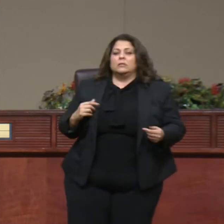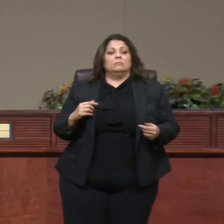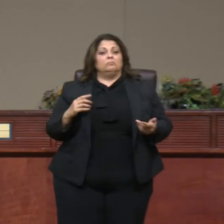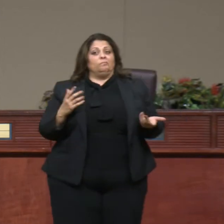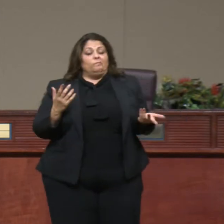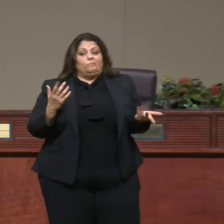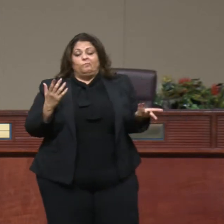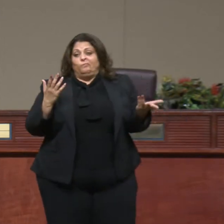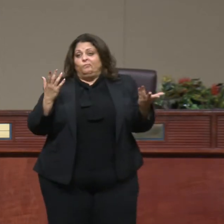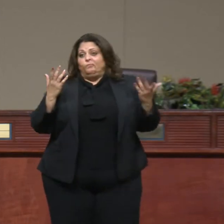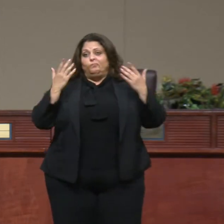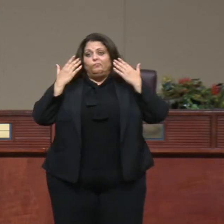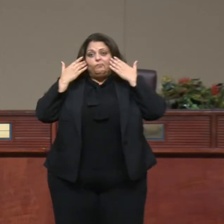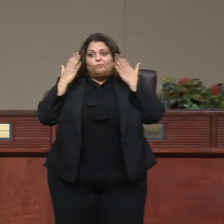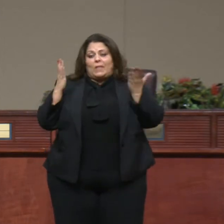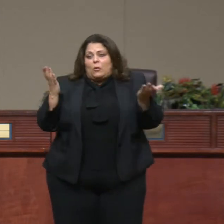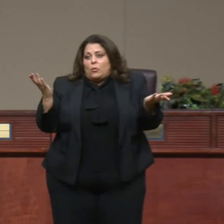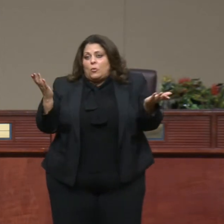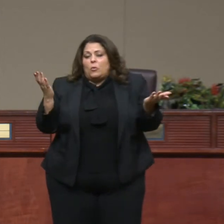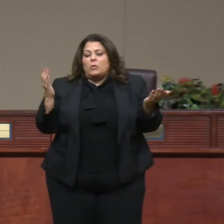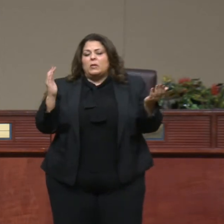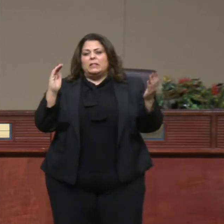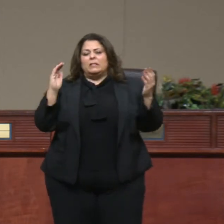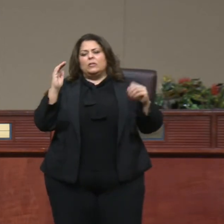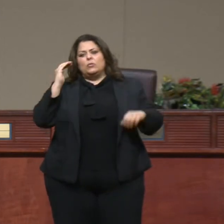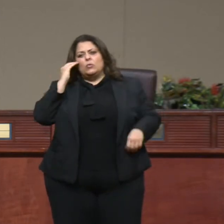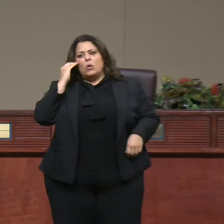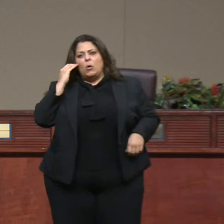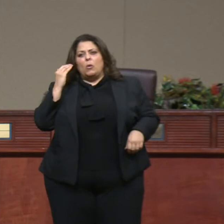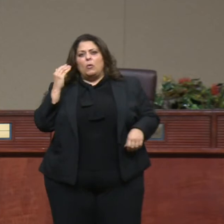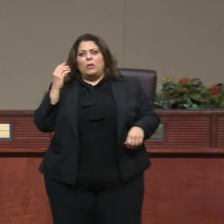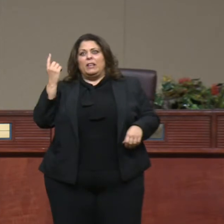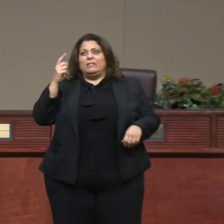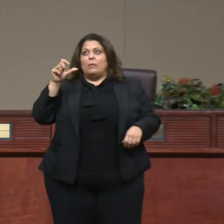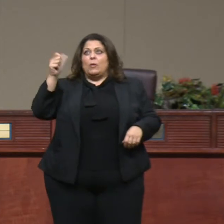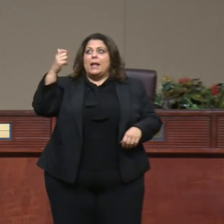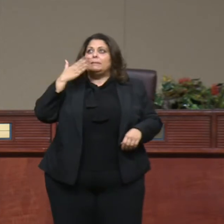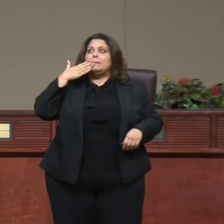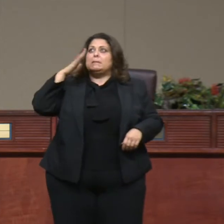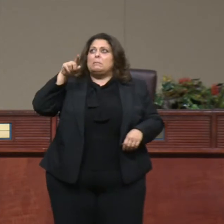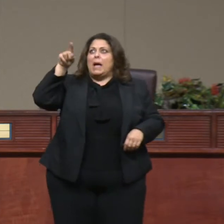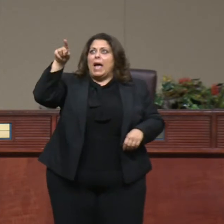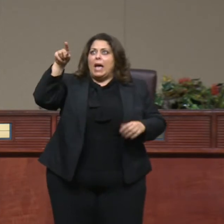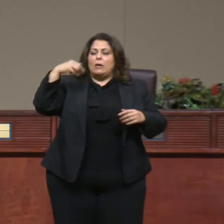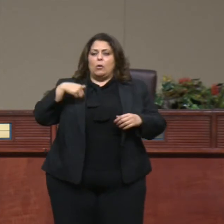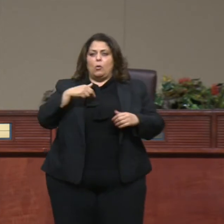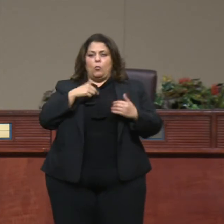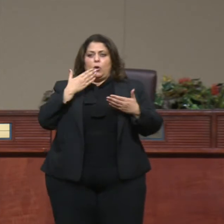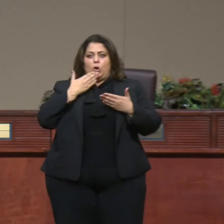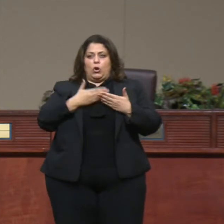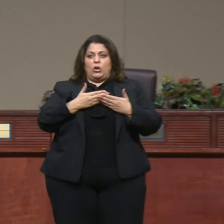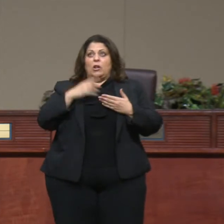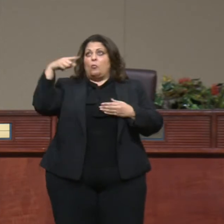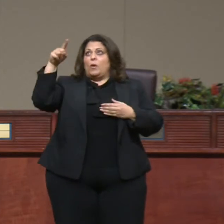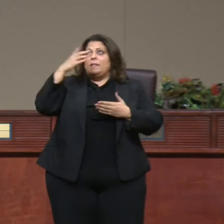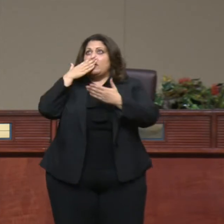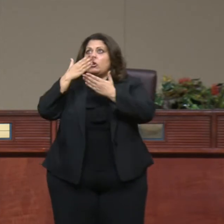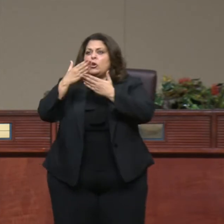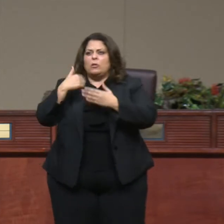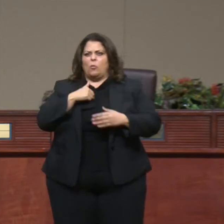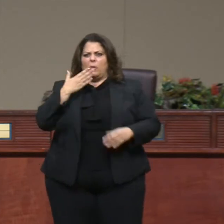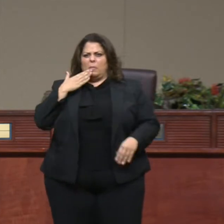know. It looks like when someone else is bad, we are good, and when someone else is good, we're bad. So I think